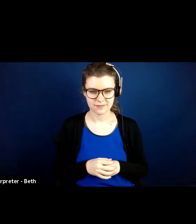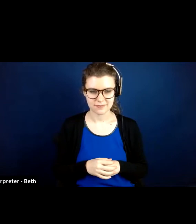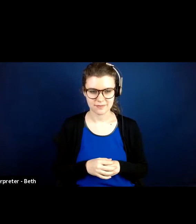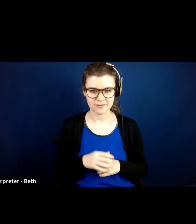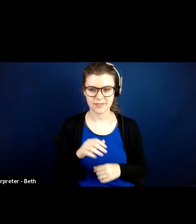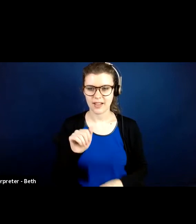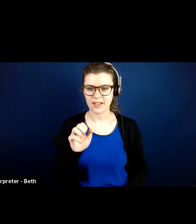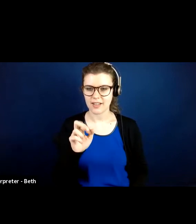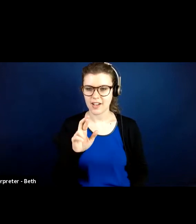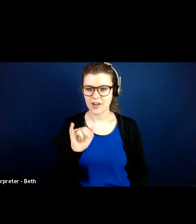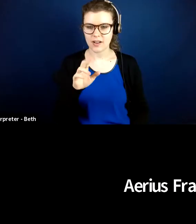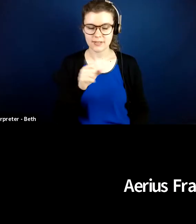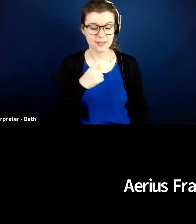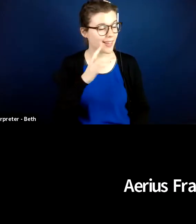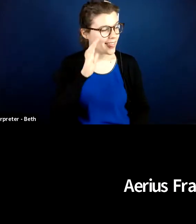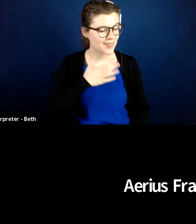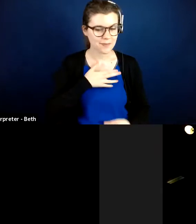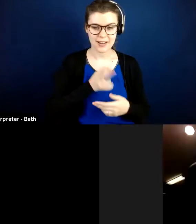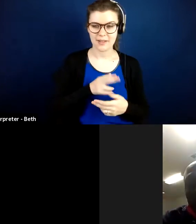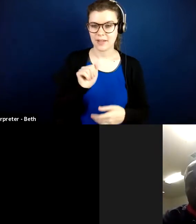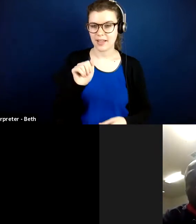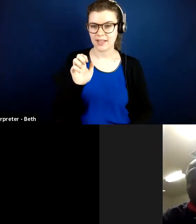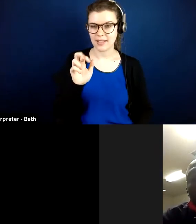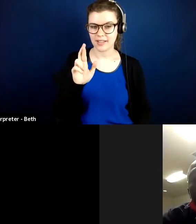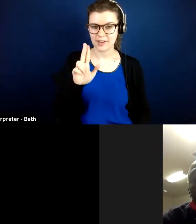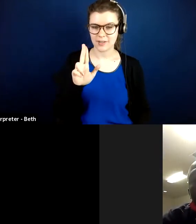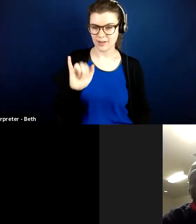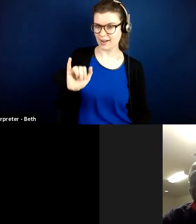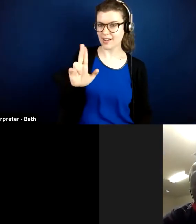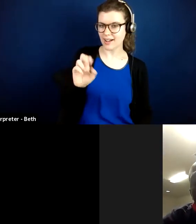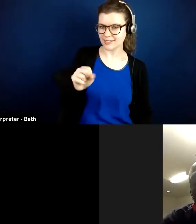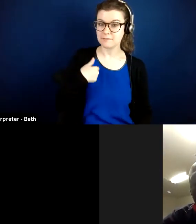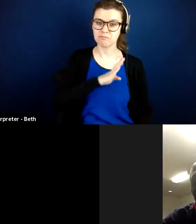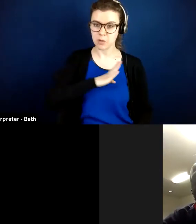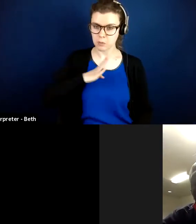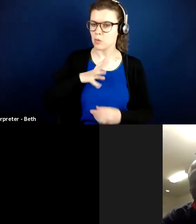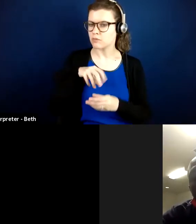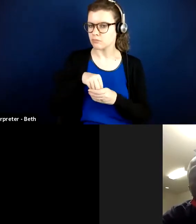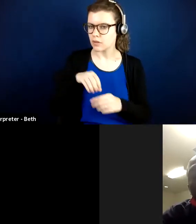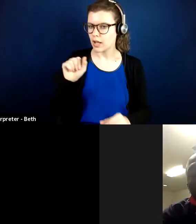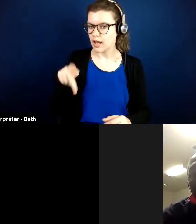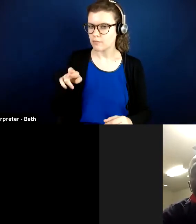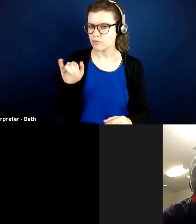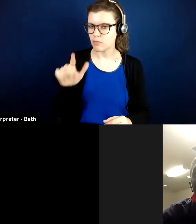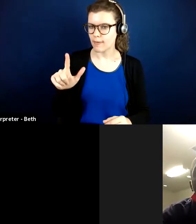Hi, my name is Arius. I am currently a board member with April.